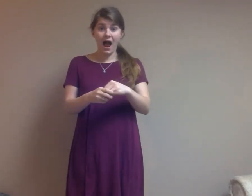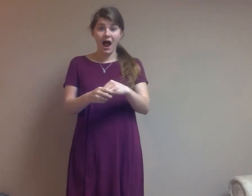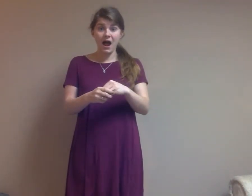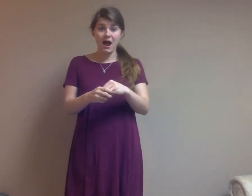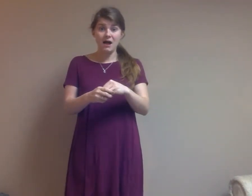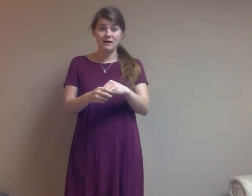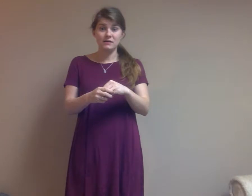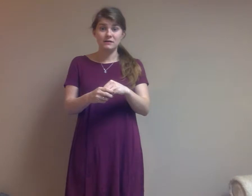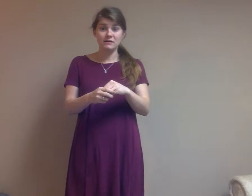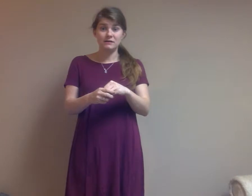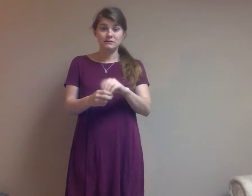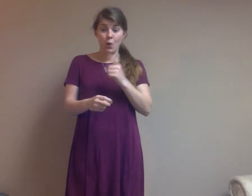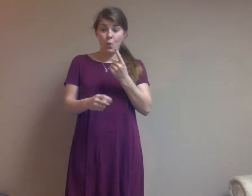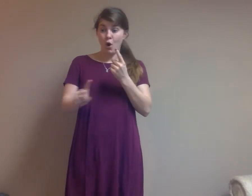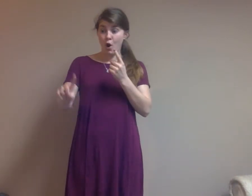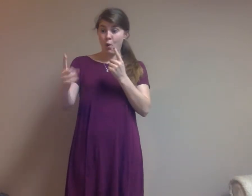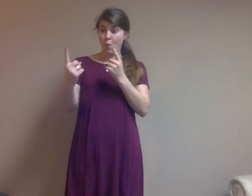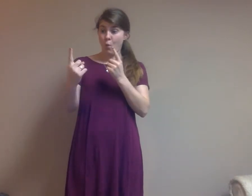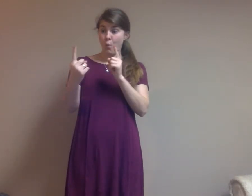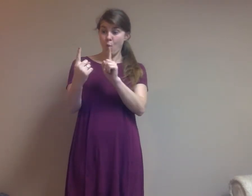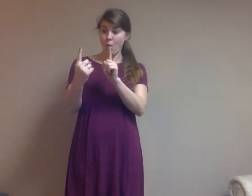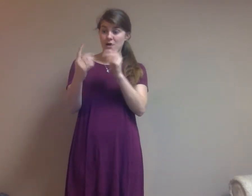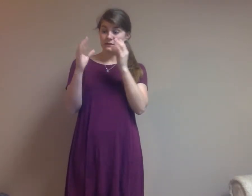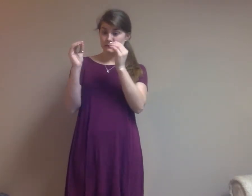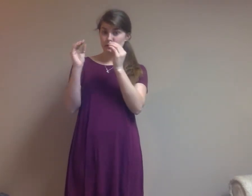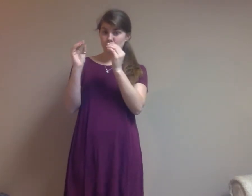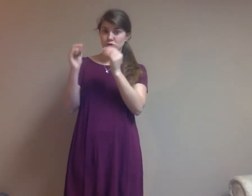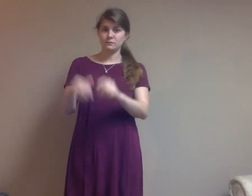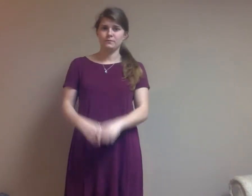And evening activities aimed at bringing out the pupils' maximum potential.